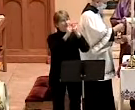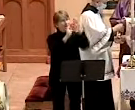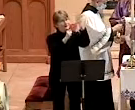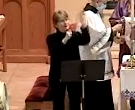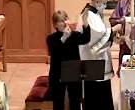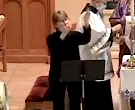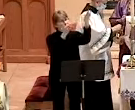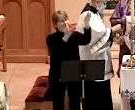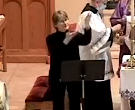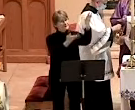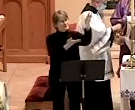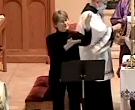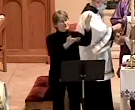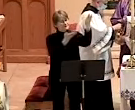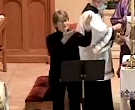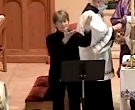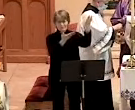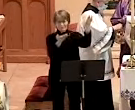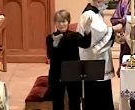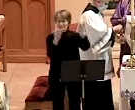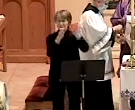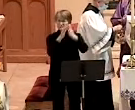peace.